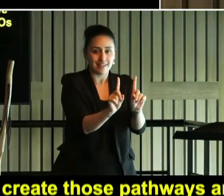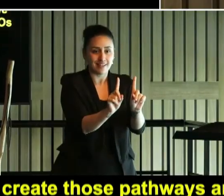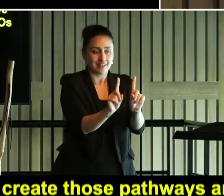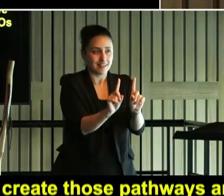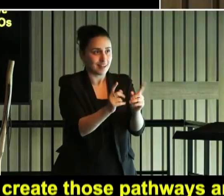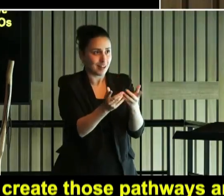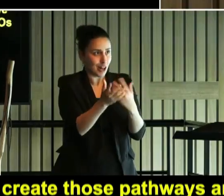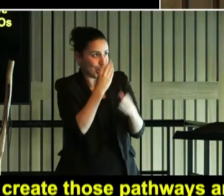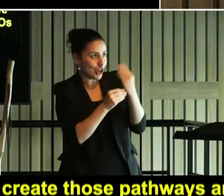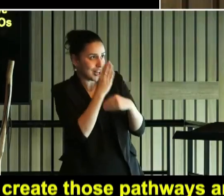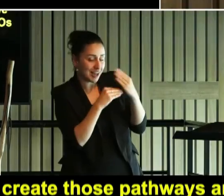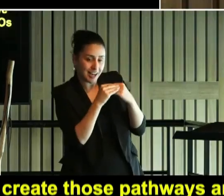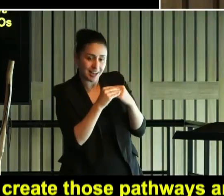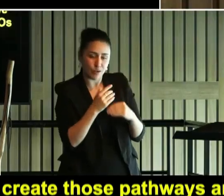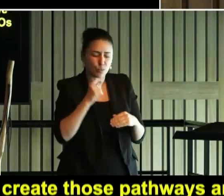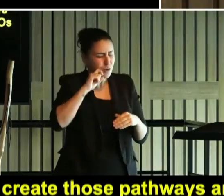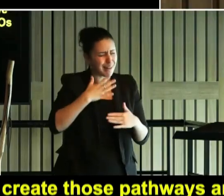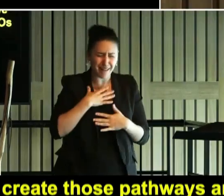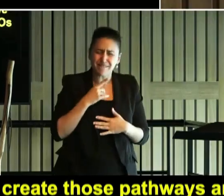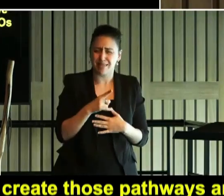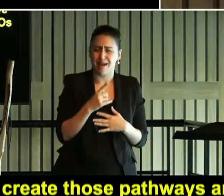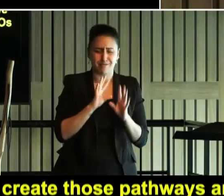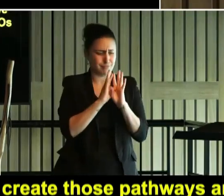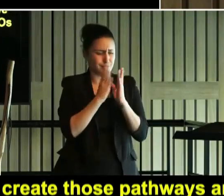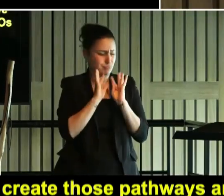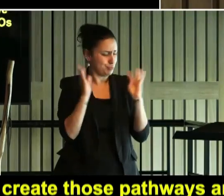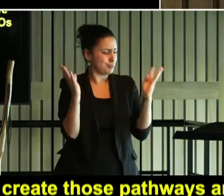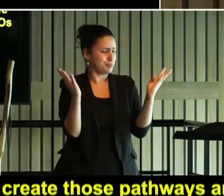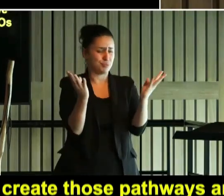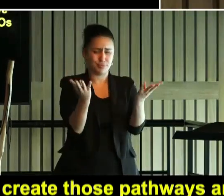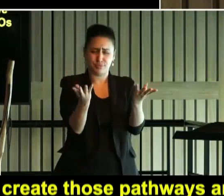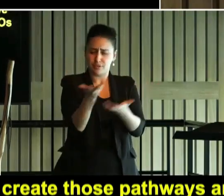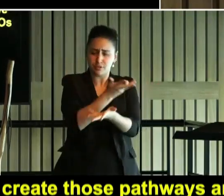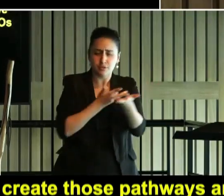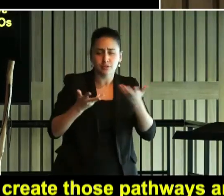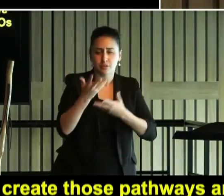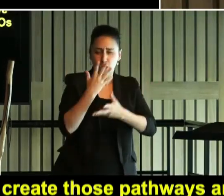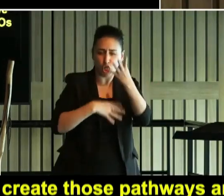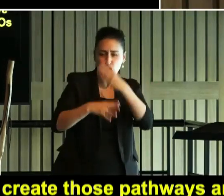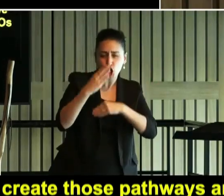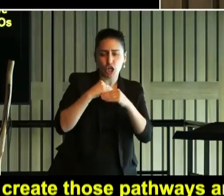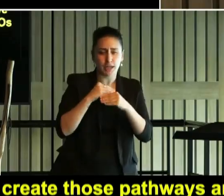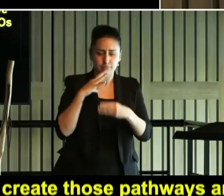sitting alongside them at the table, having a voice and learning and just being